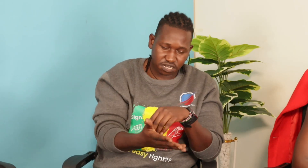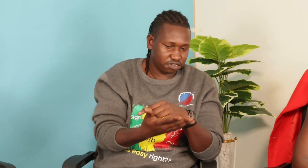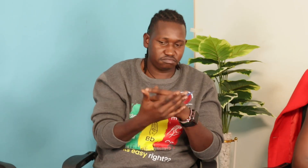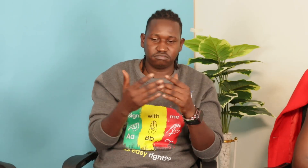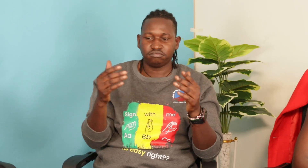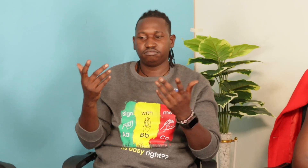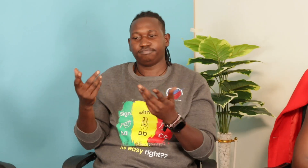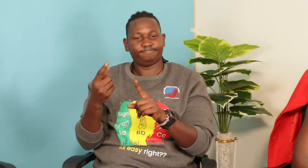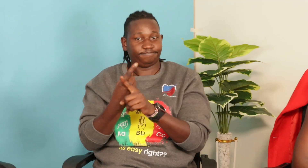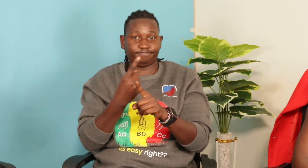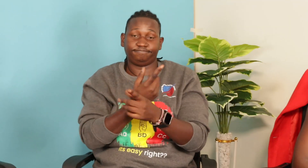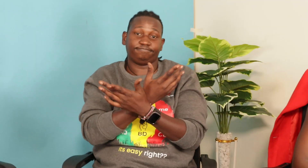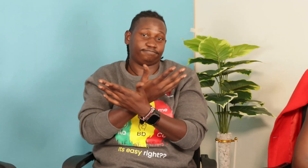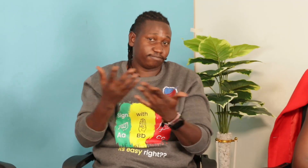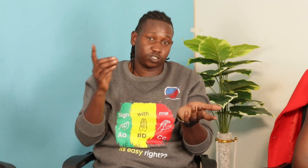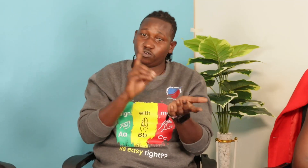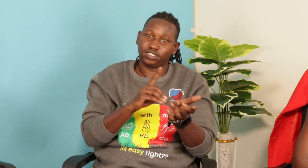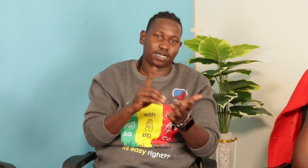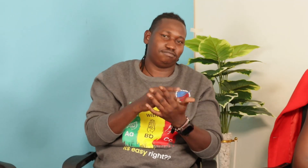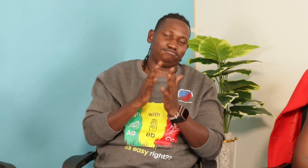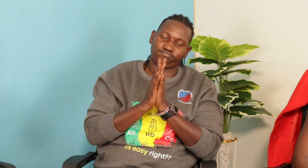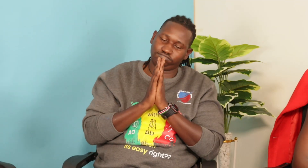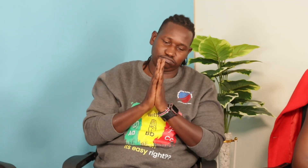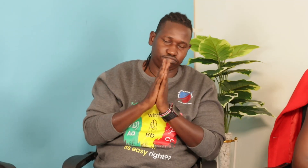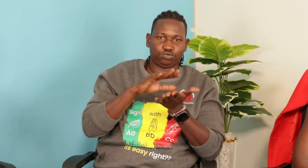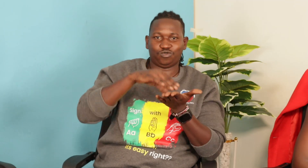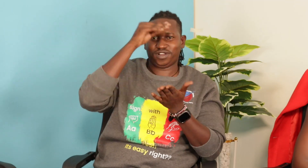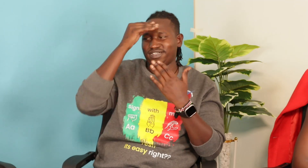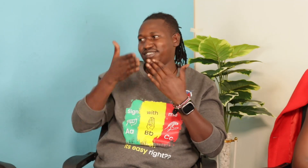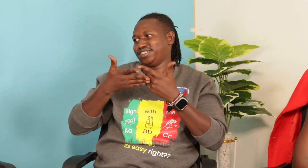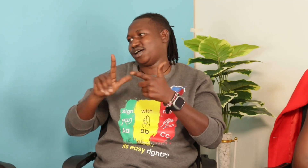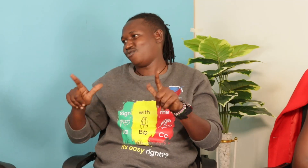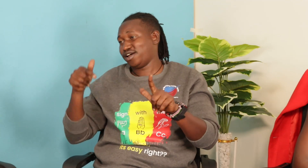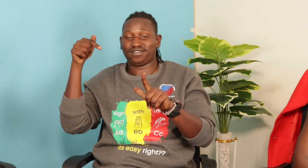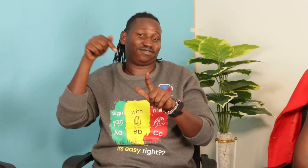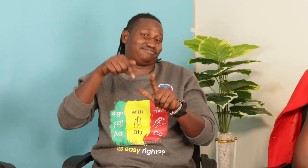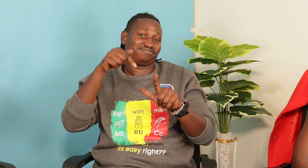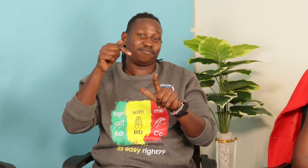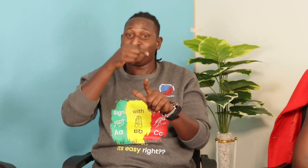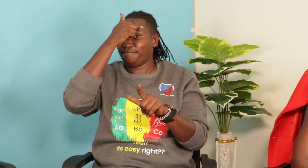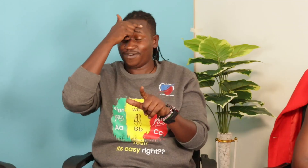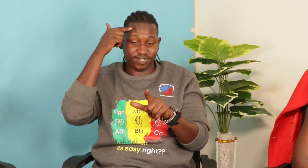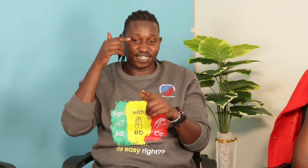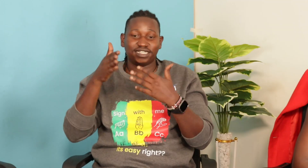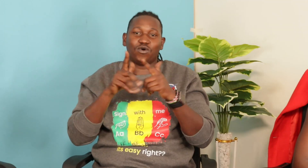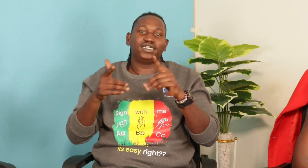this field, the psychologists, the counselors, doctors, please, let's learn sign